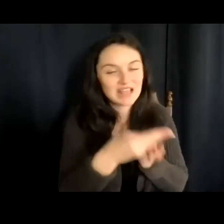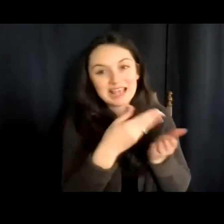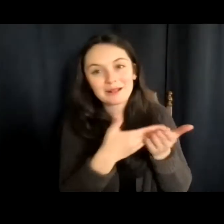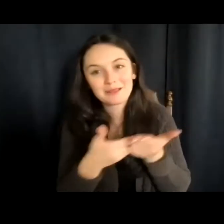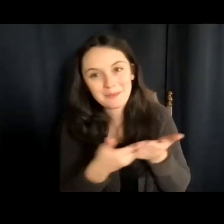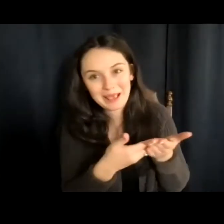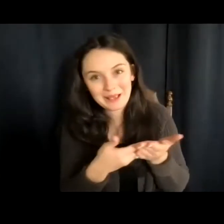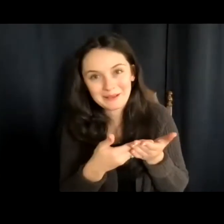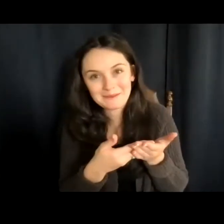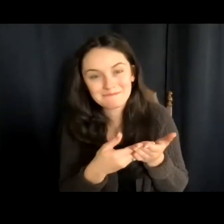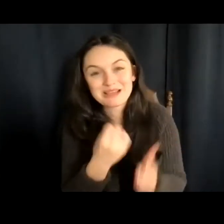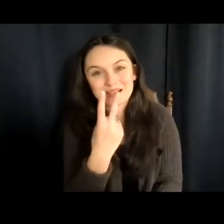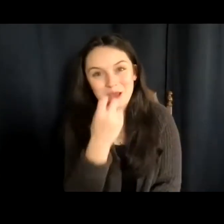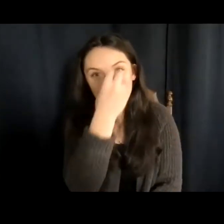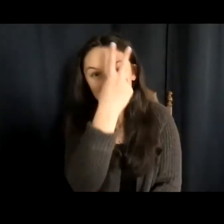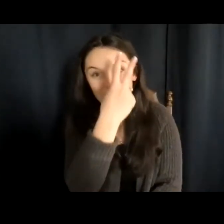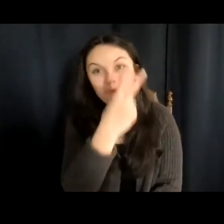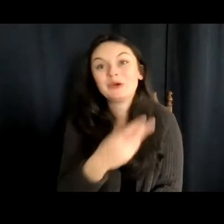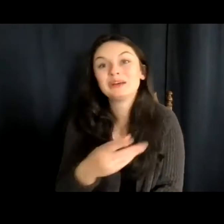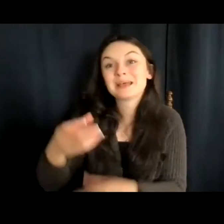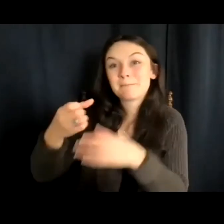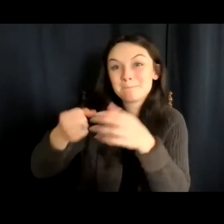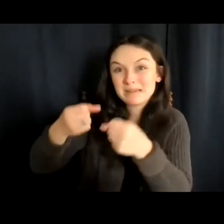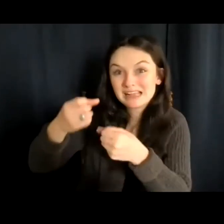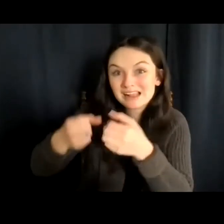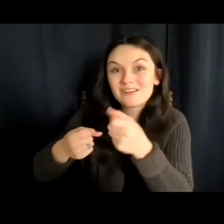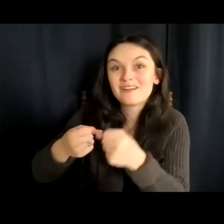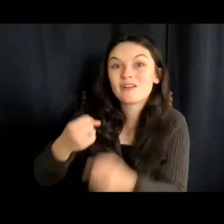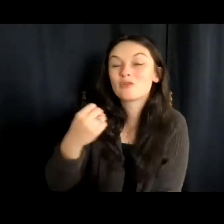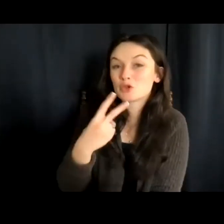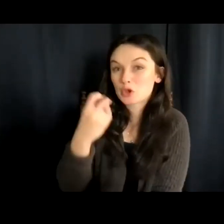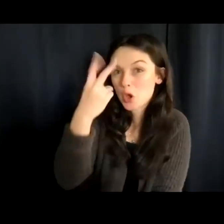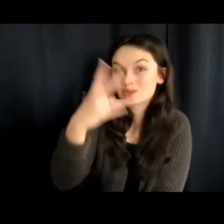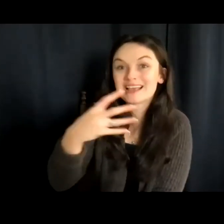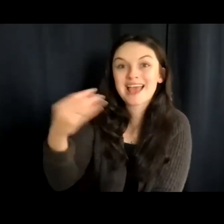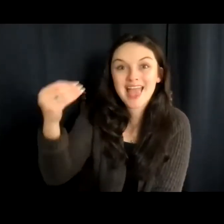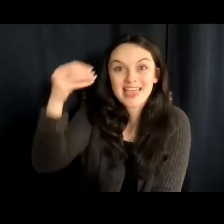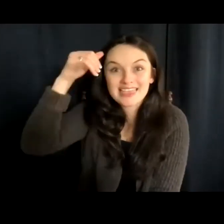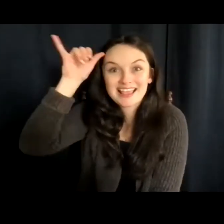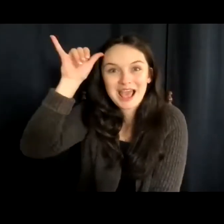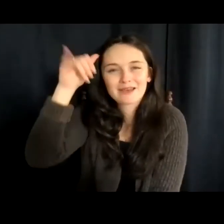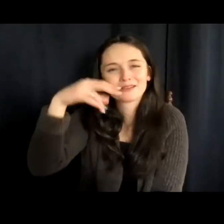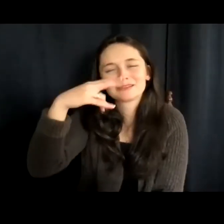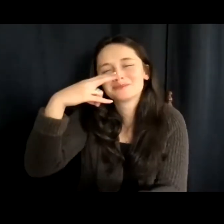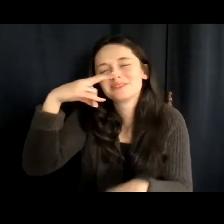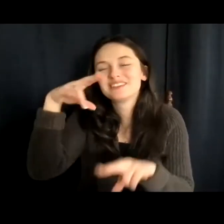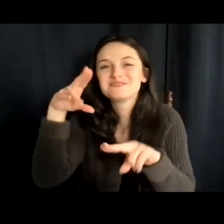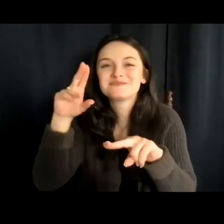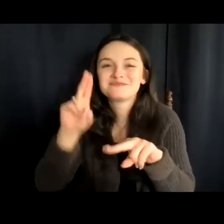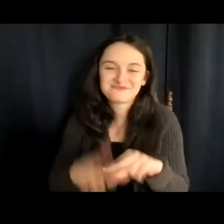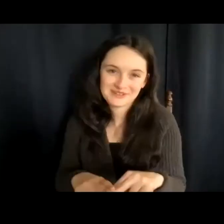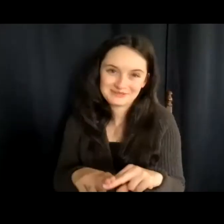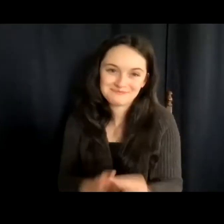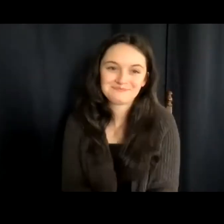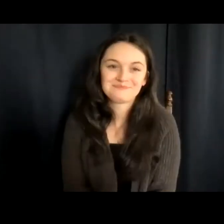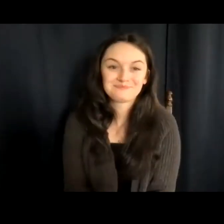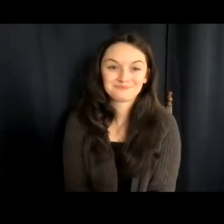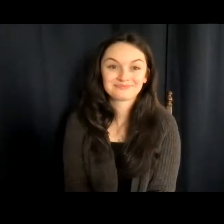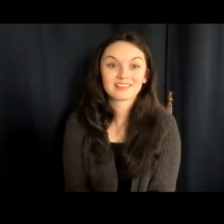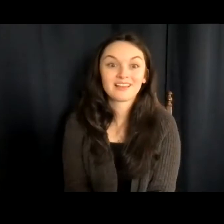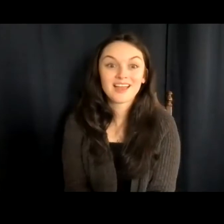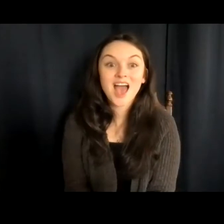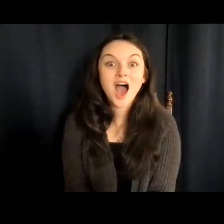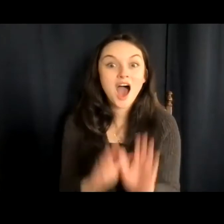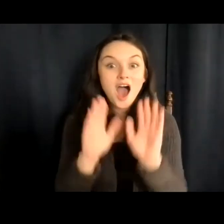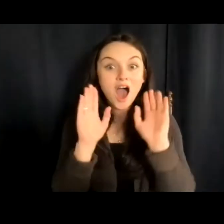milk the goats and the cows. And it's going to be a really fun field trip. So more fun.